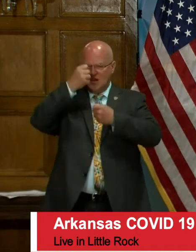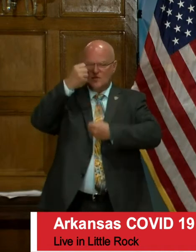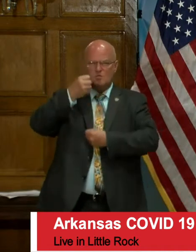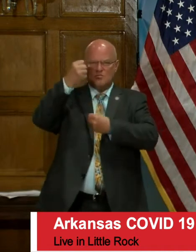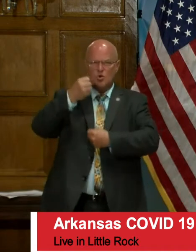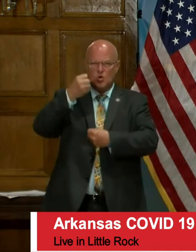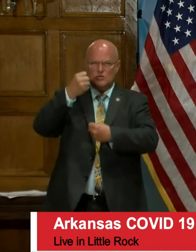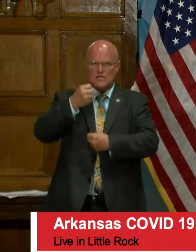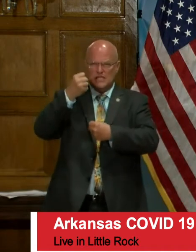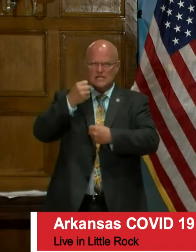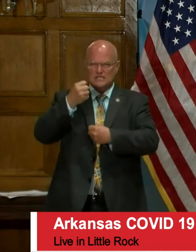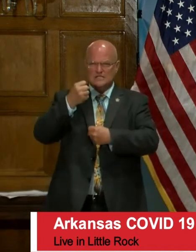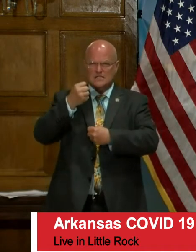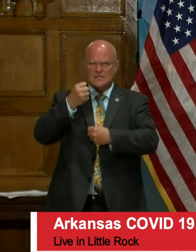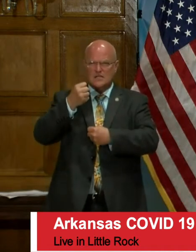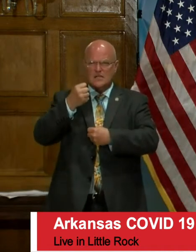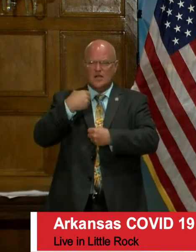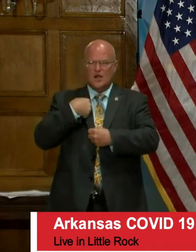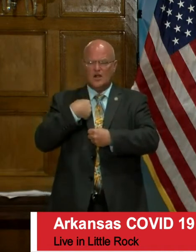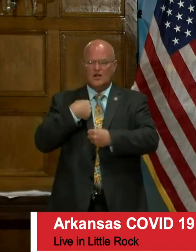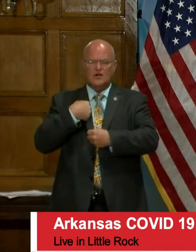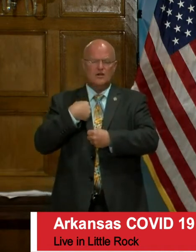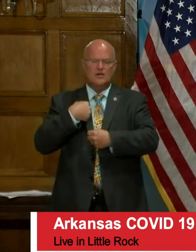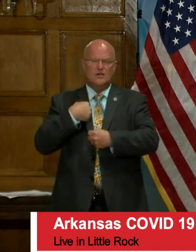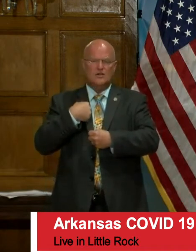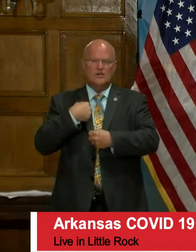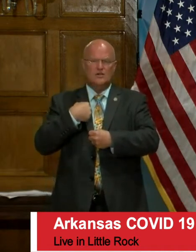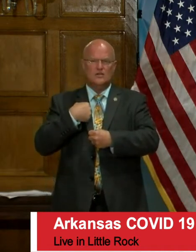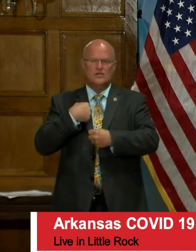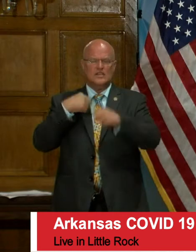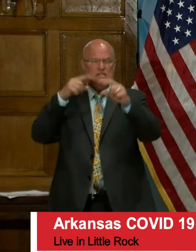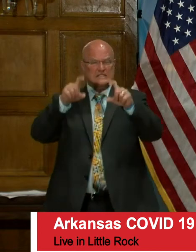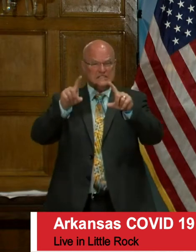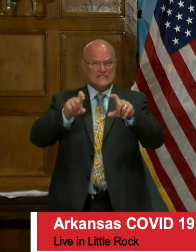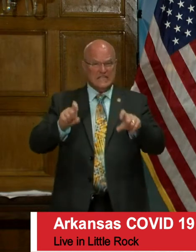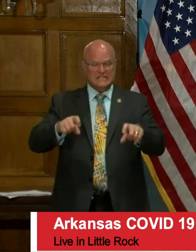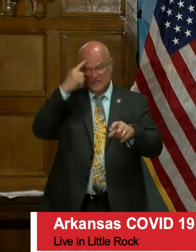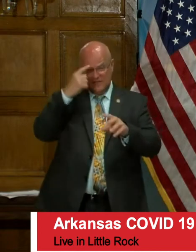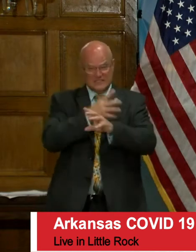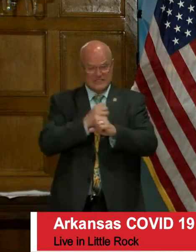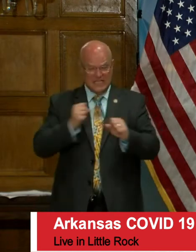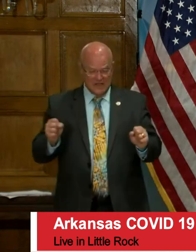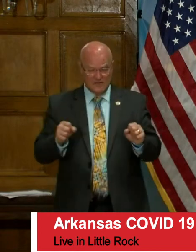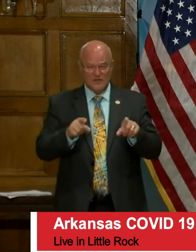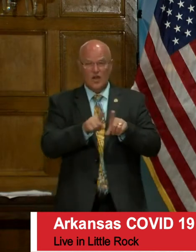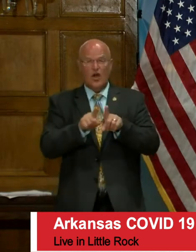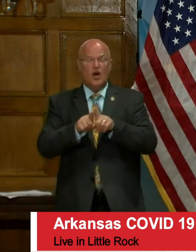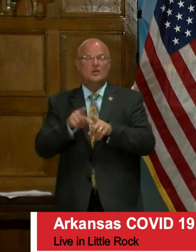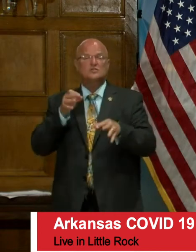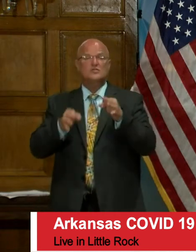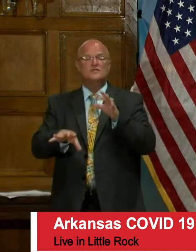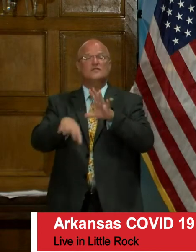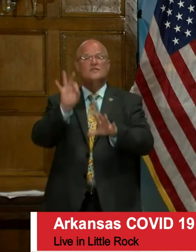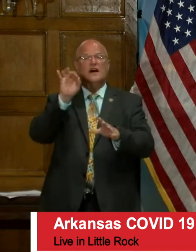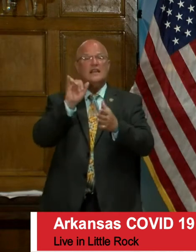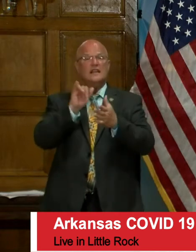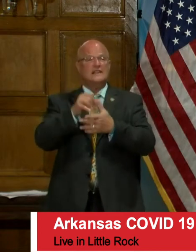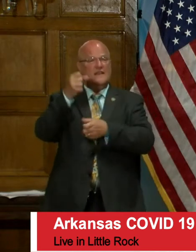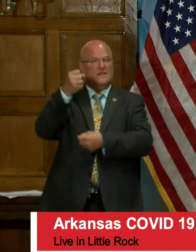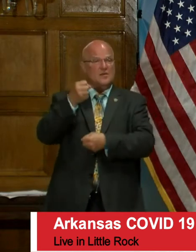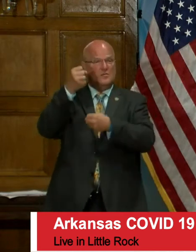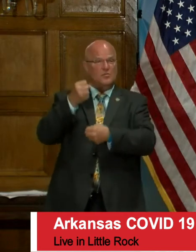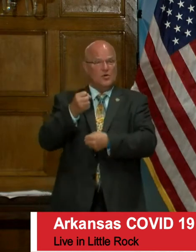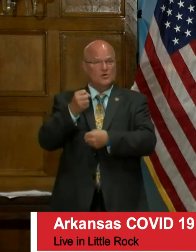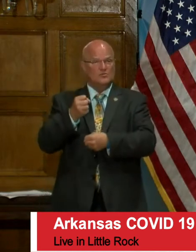Are you asking the protesters to, get tested just for safety? And also, if you find out that if a